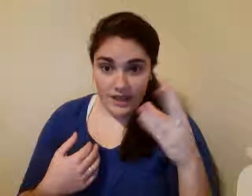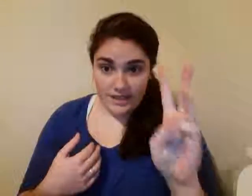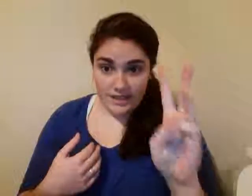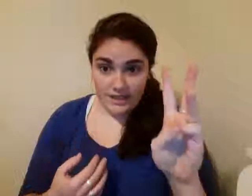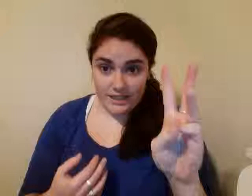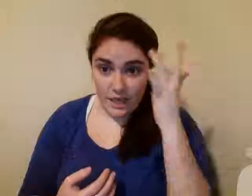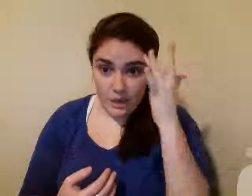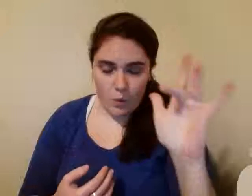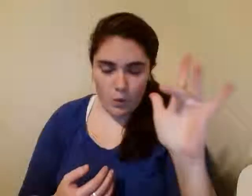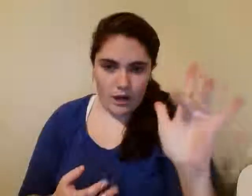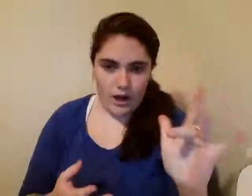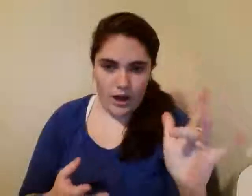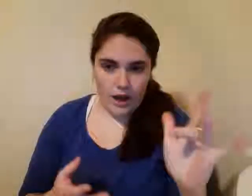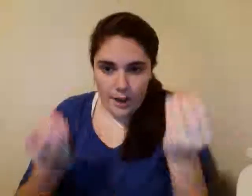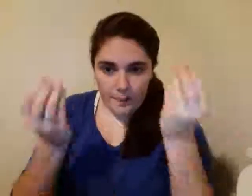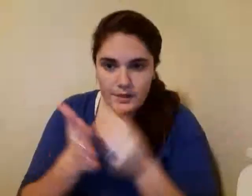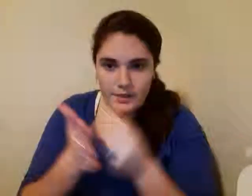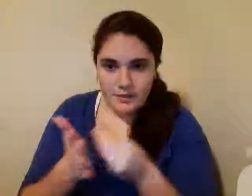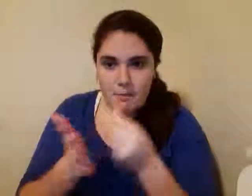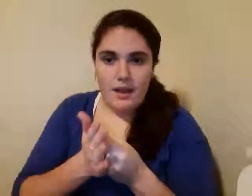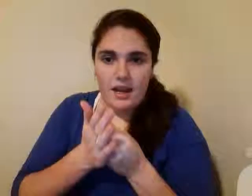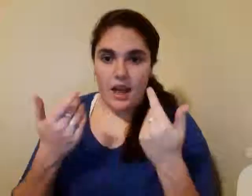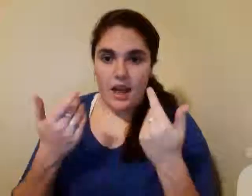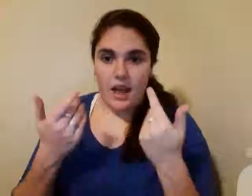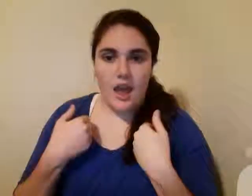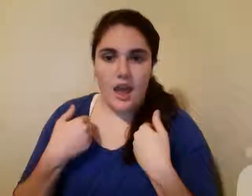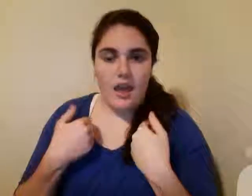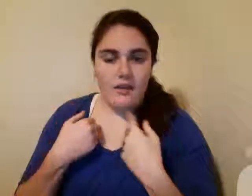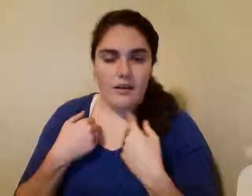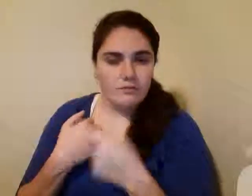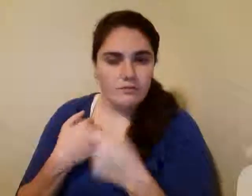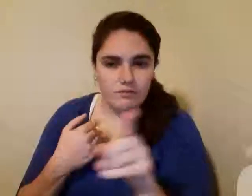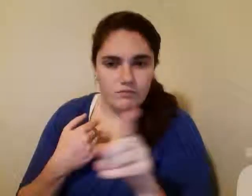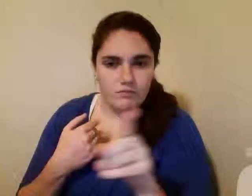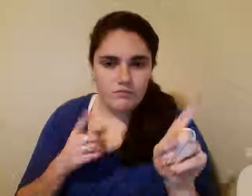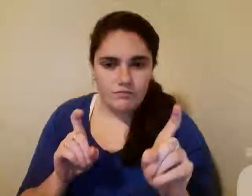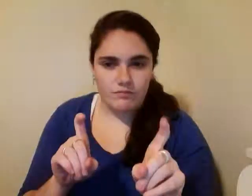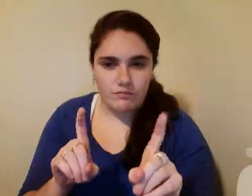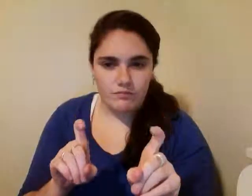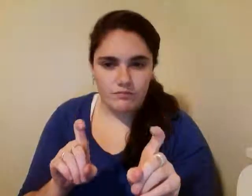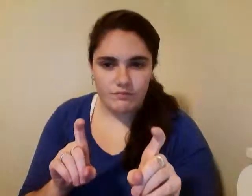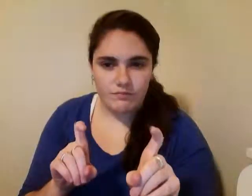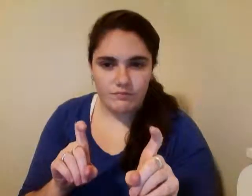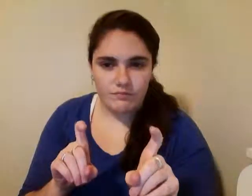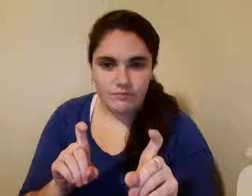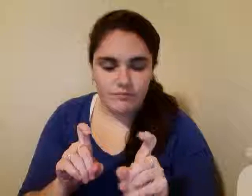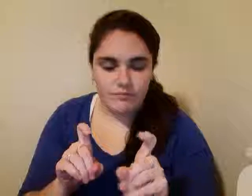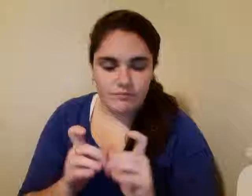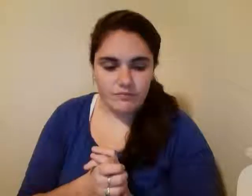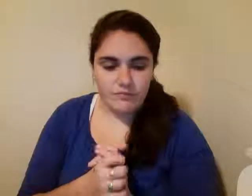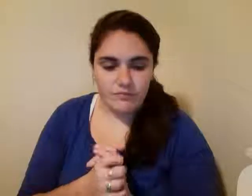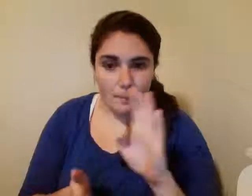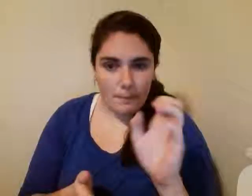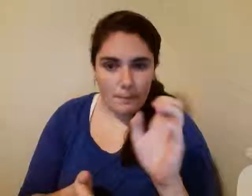How much money do you have if you have 6 quarters in your hand? Ben? $1.50.